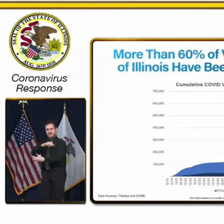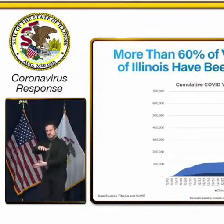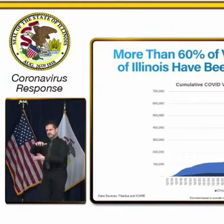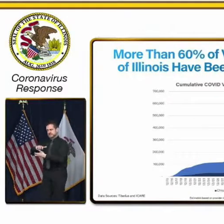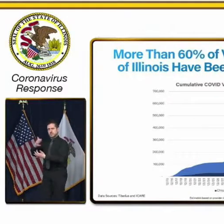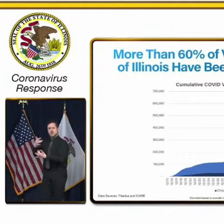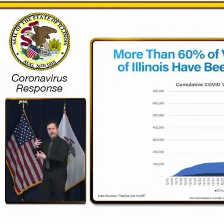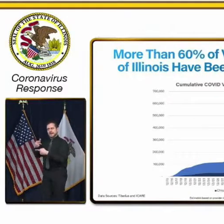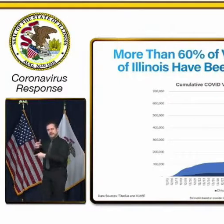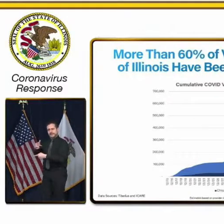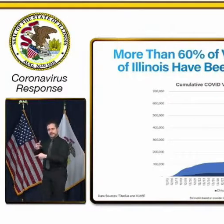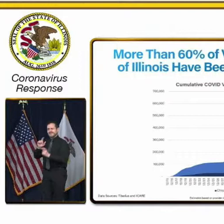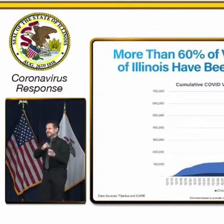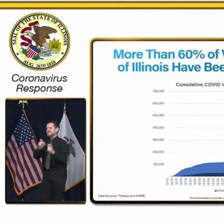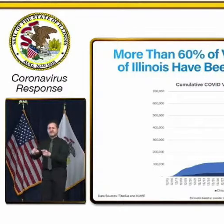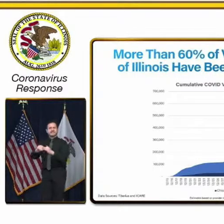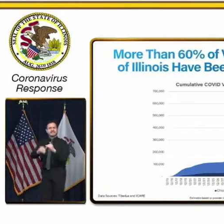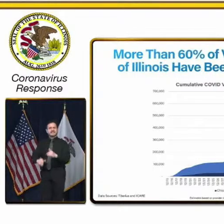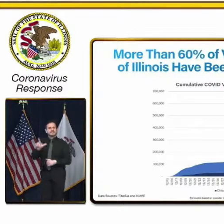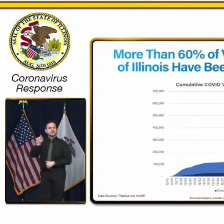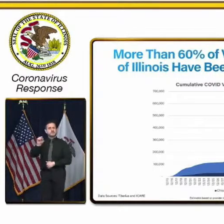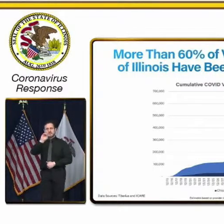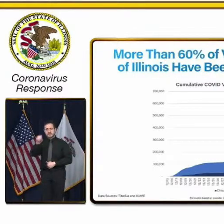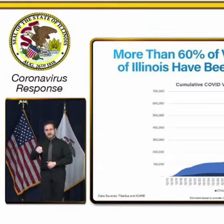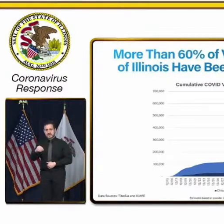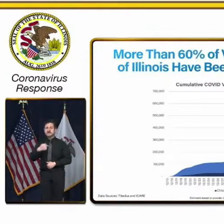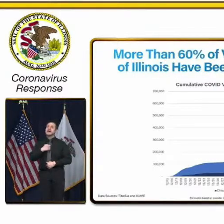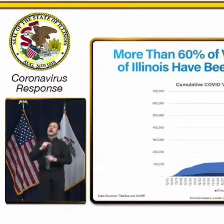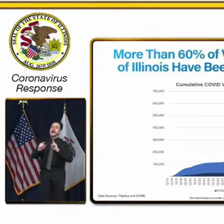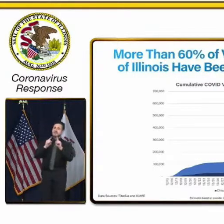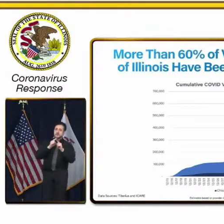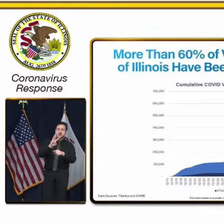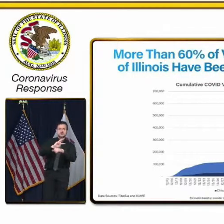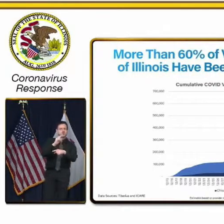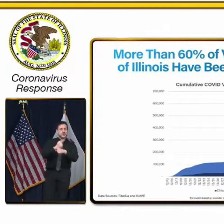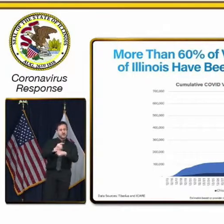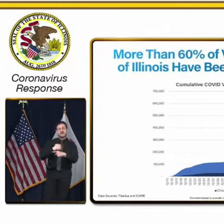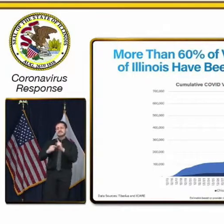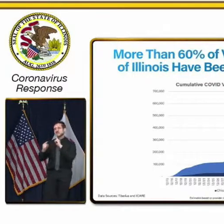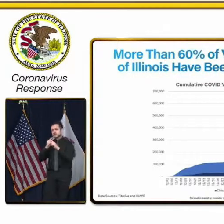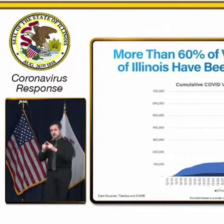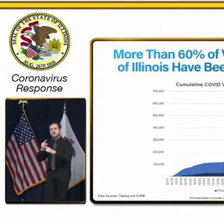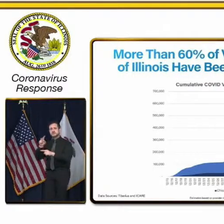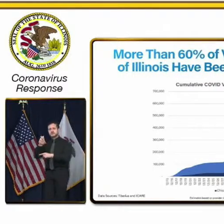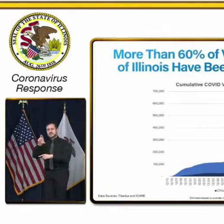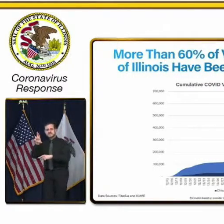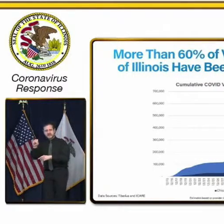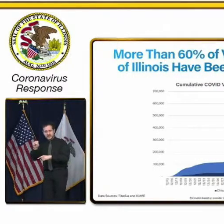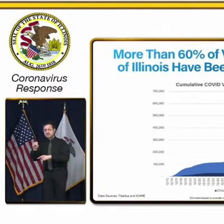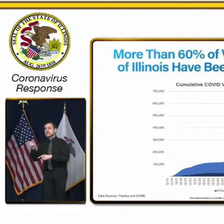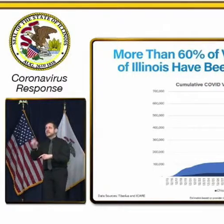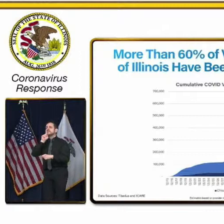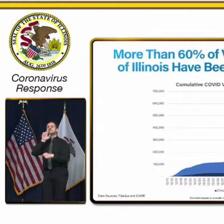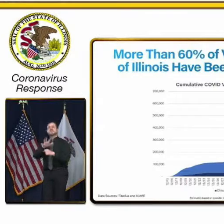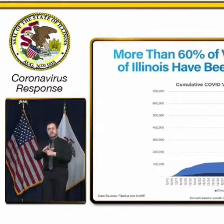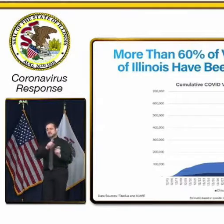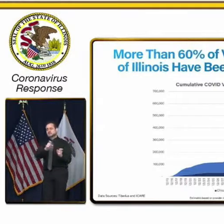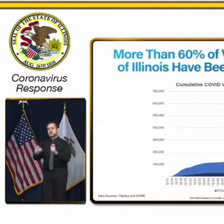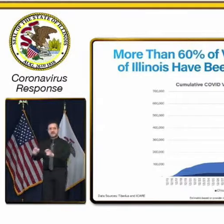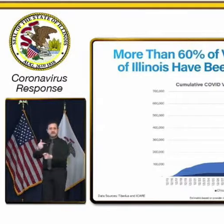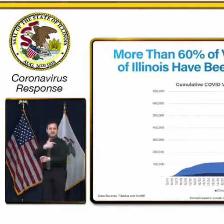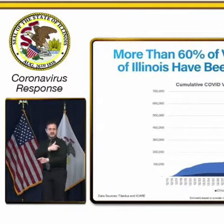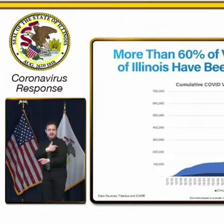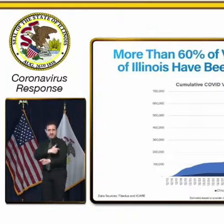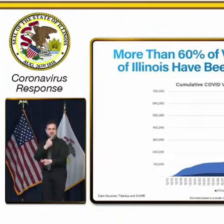After discussions directly with those pharmacy partners, they have pledged to vaccinate at all skilled nursing facilities and assisted